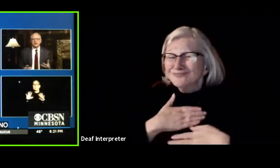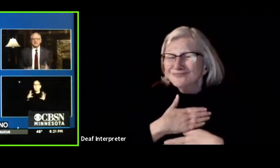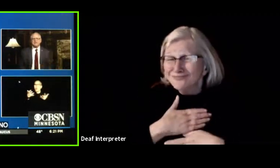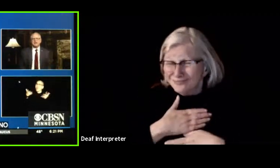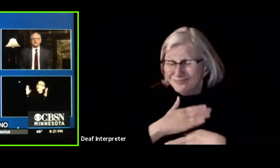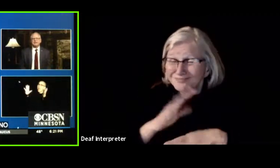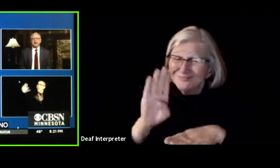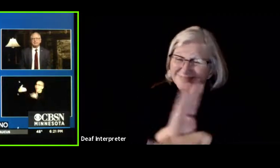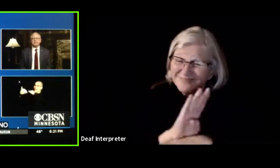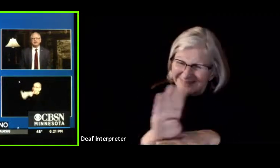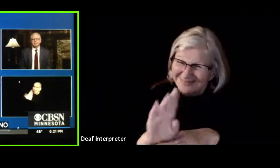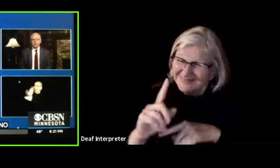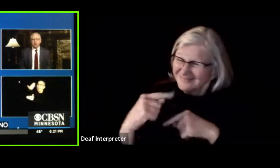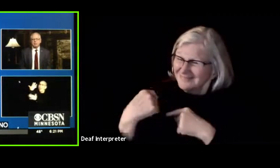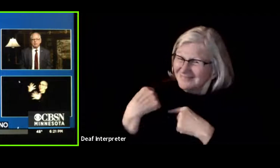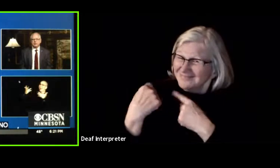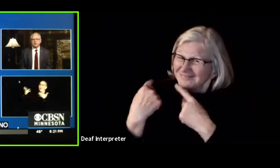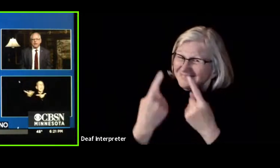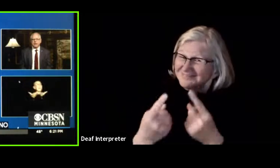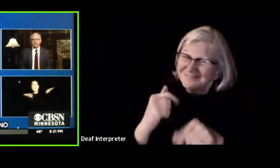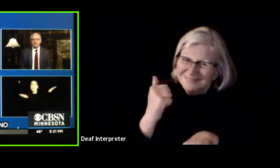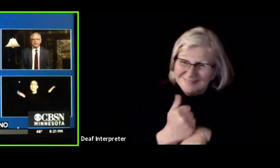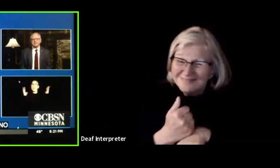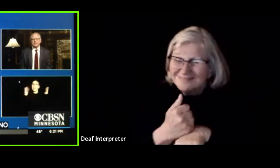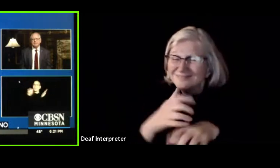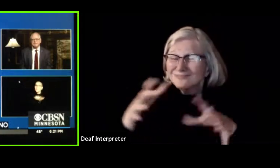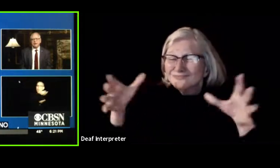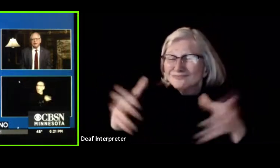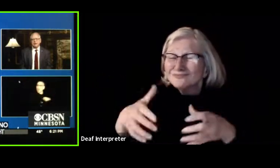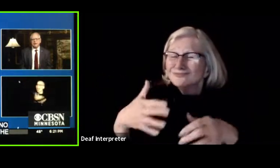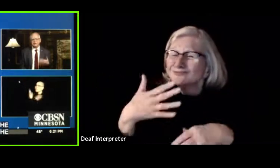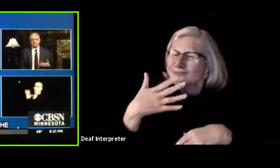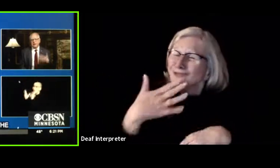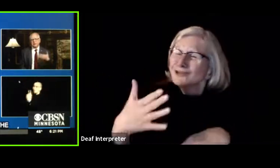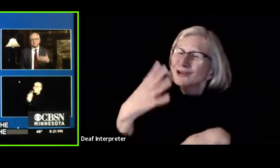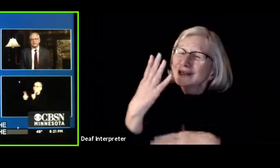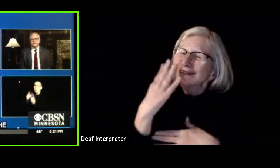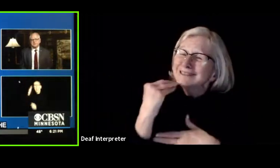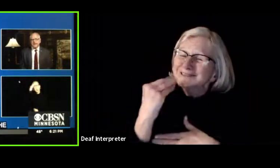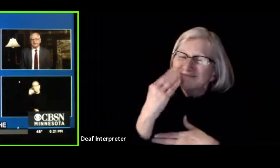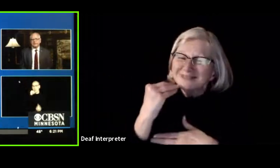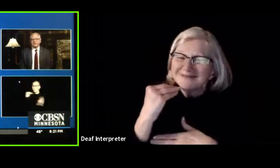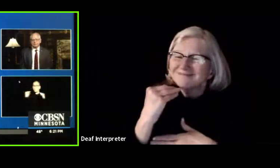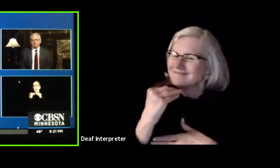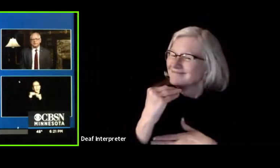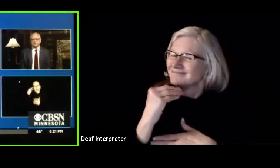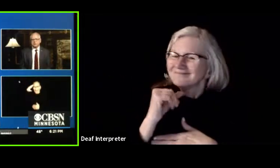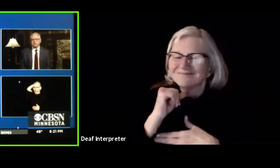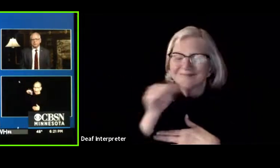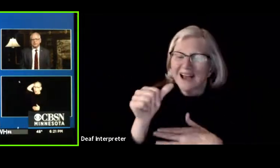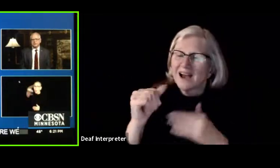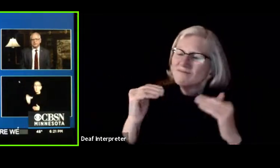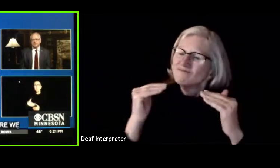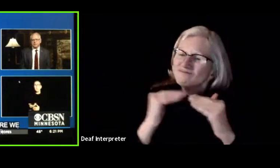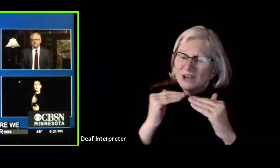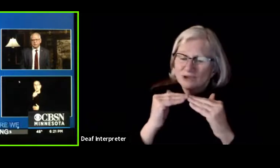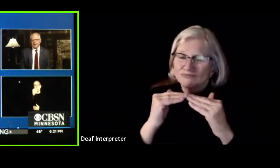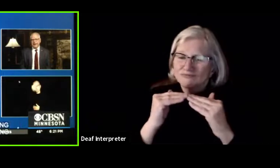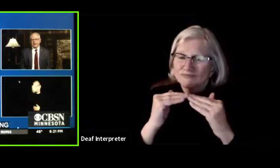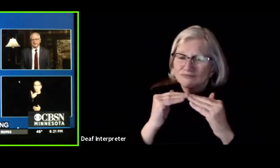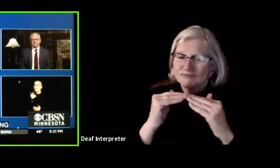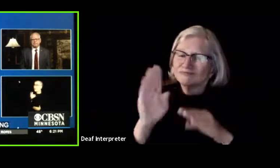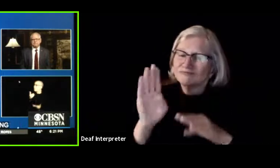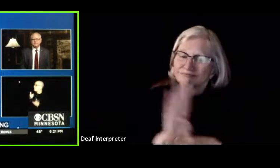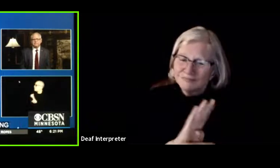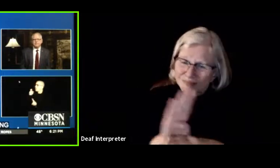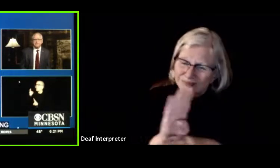sharing exciting times for long periods of time. That's not fair that the virus makes that the place where it spreads, but it's a